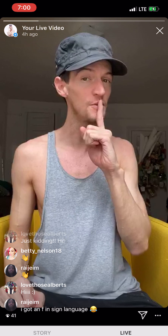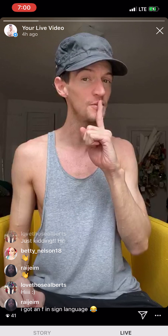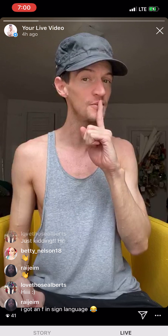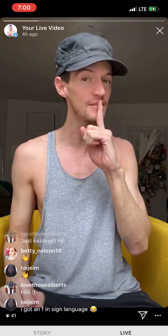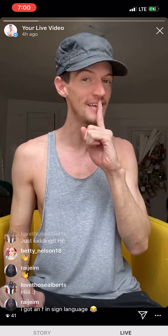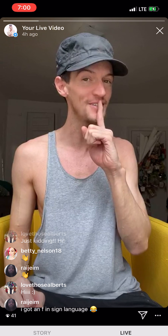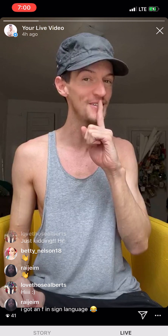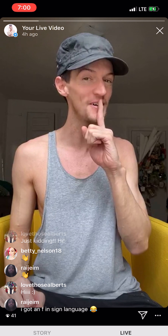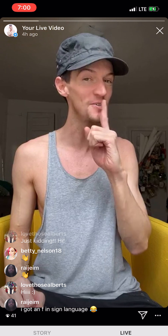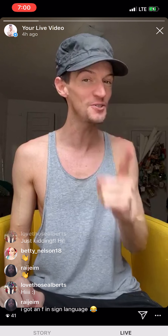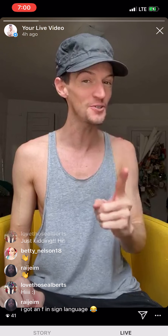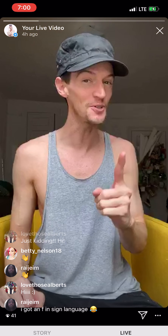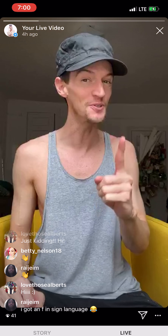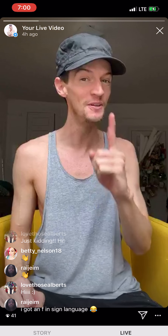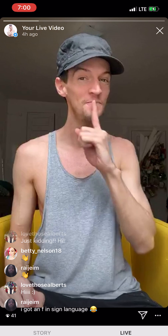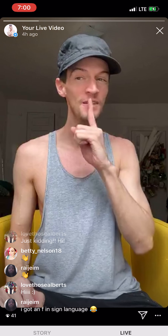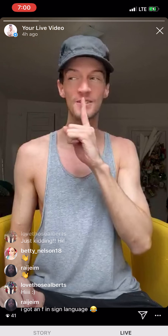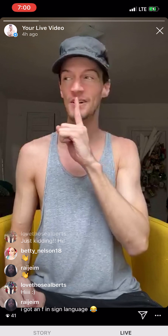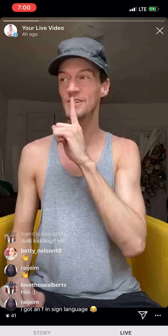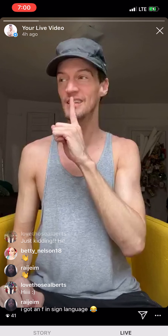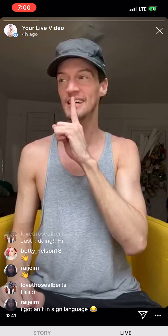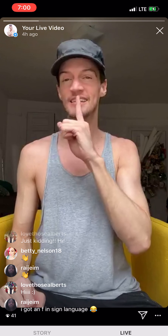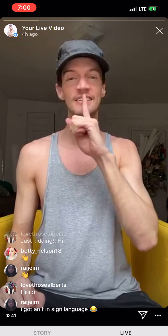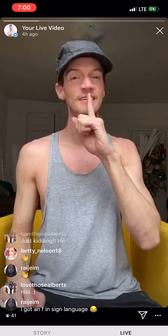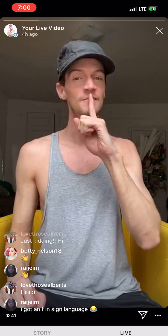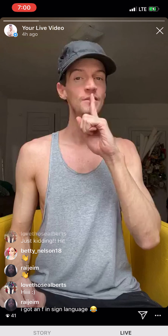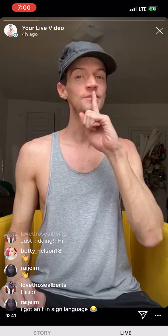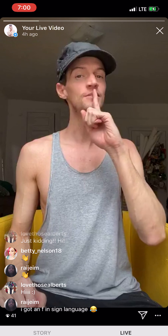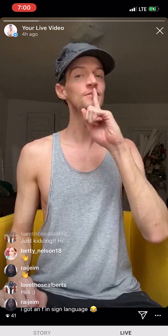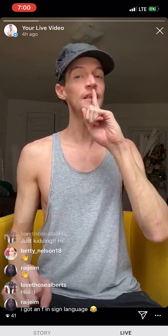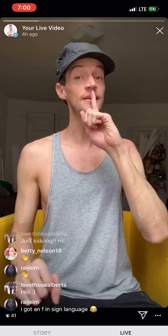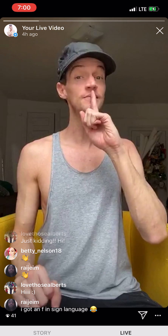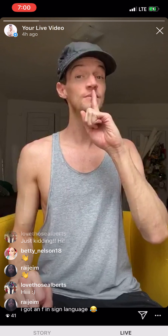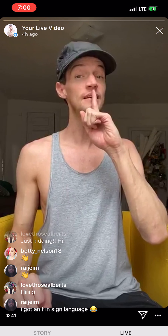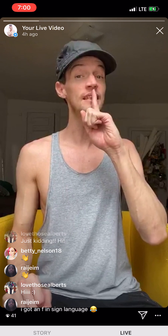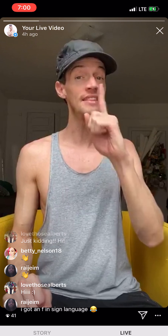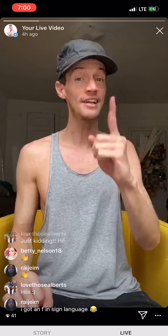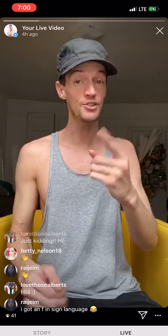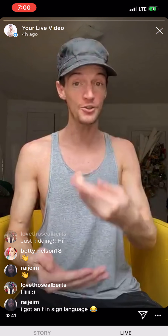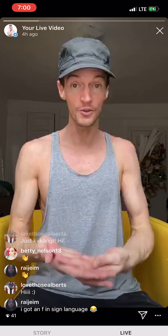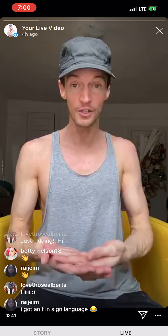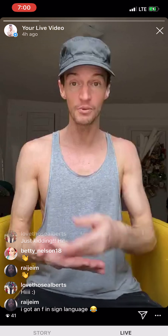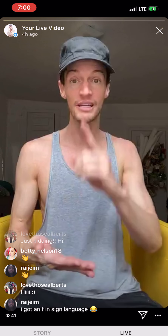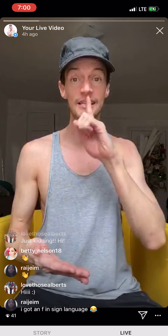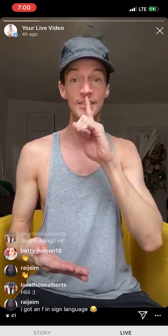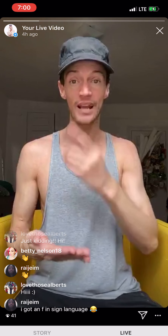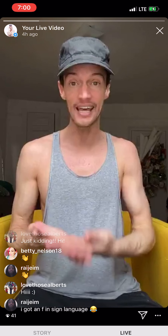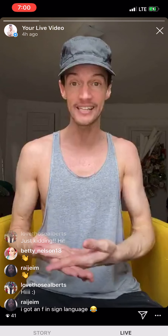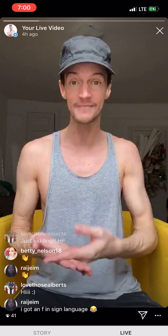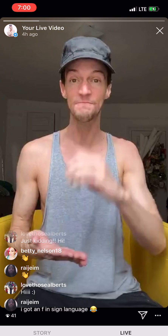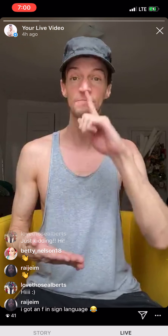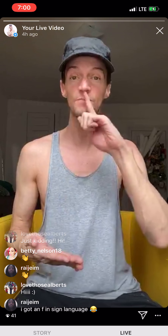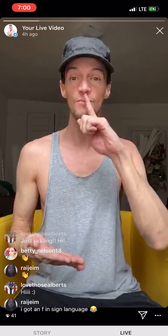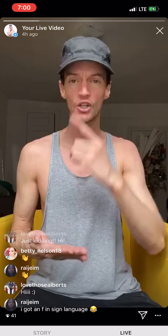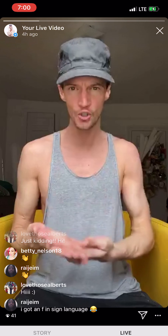sessions ago. True. So I feel like you're like saying that that's true when you're putting it in your hand. True.